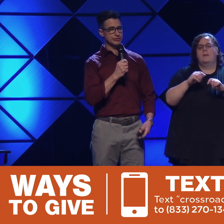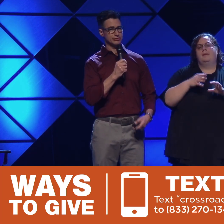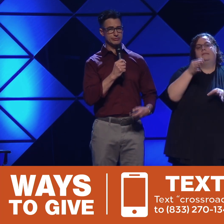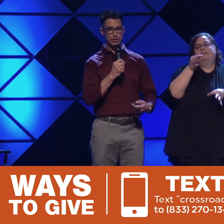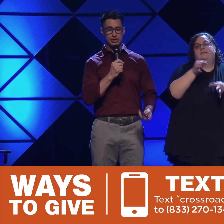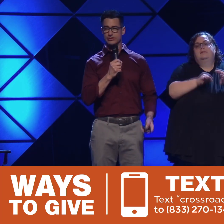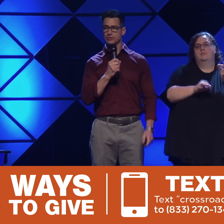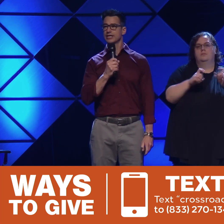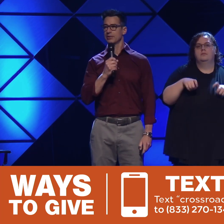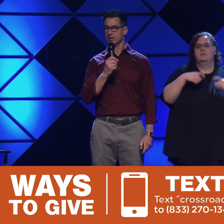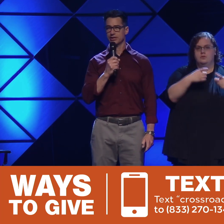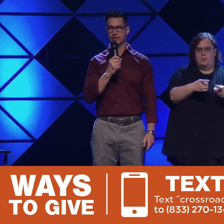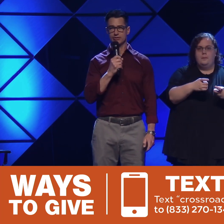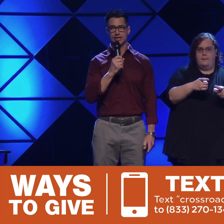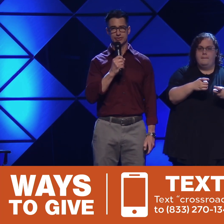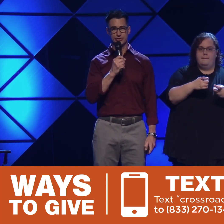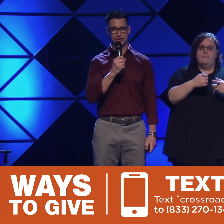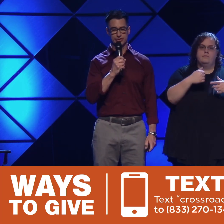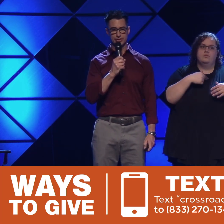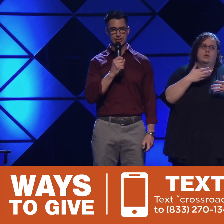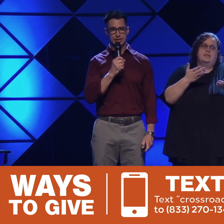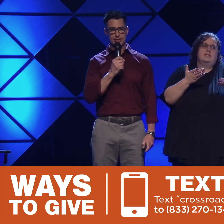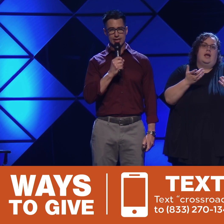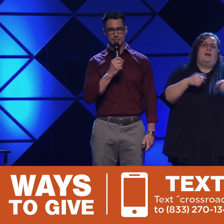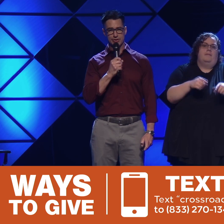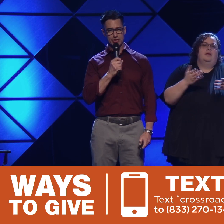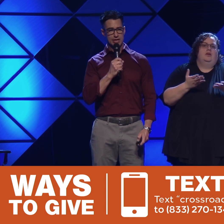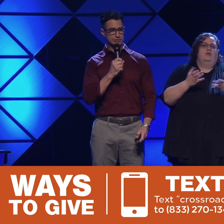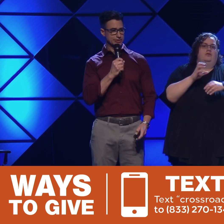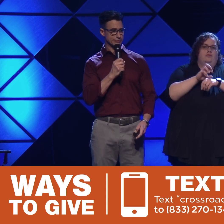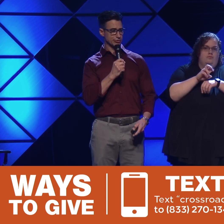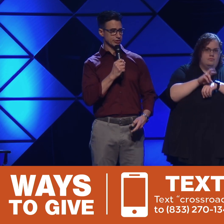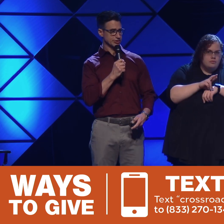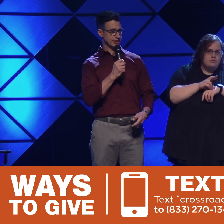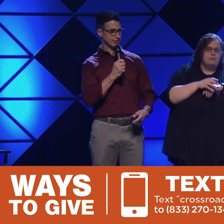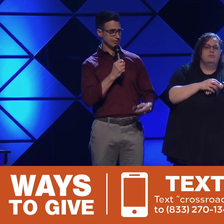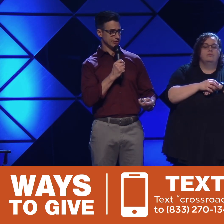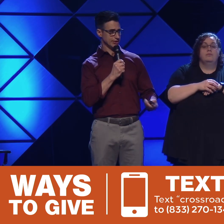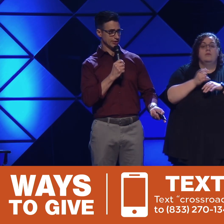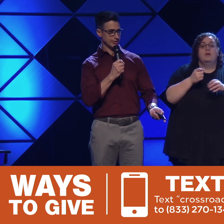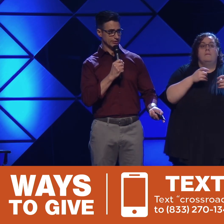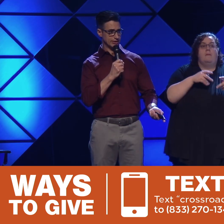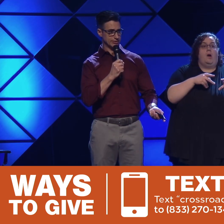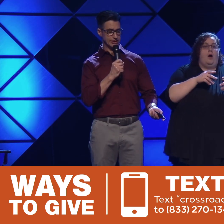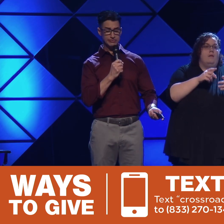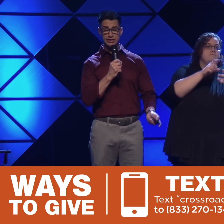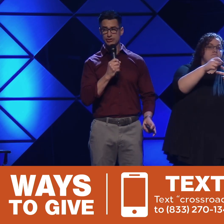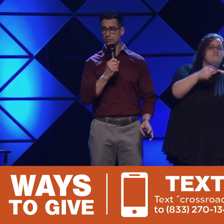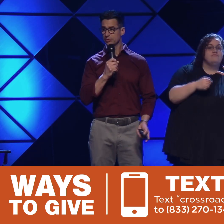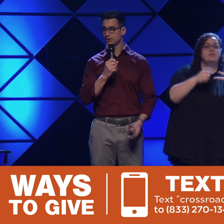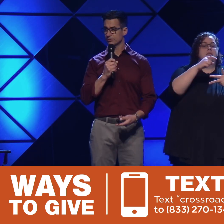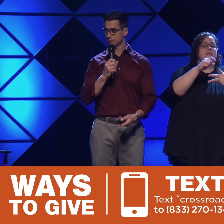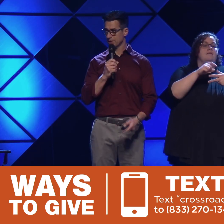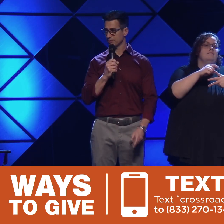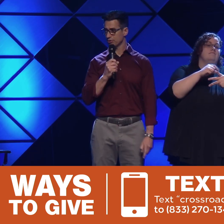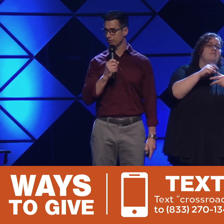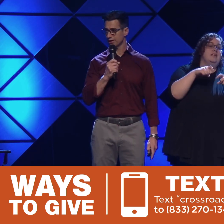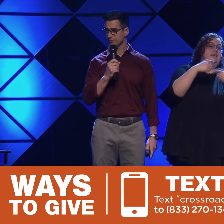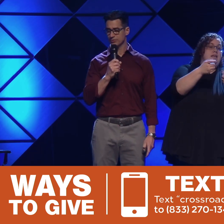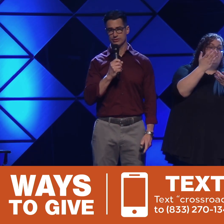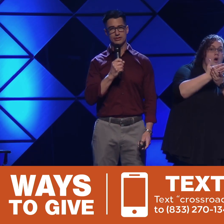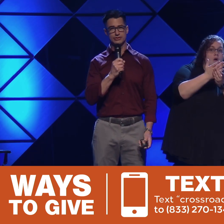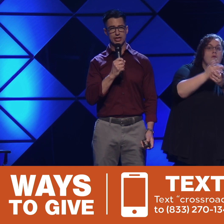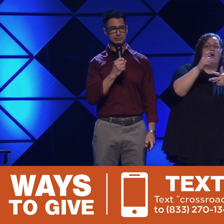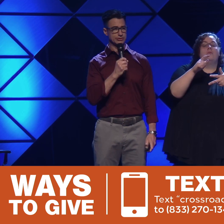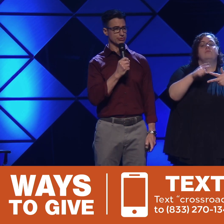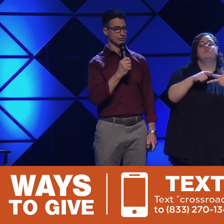simple to donate to what's happening here at the church. There are options, of course, in the giving envelope in your paper